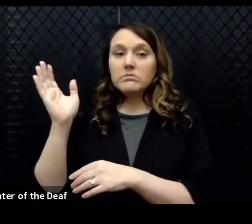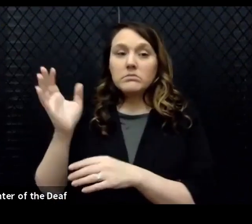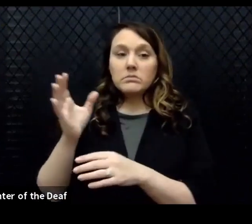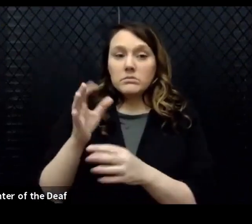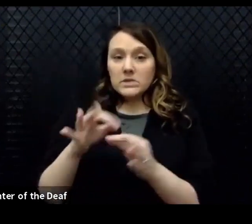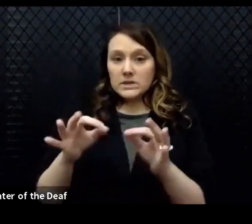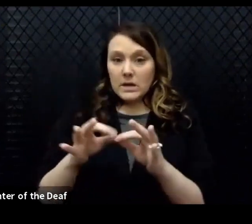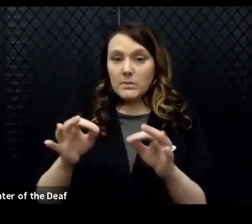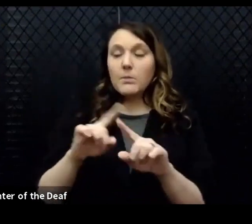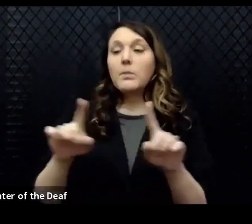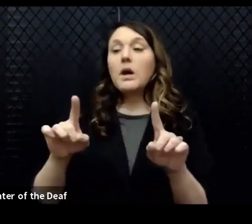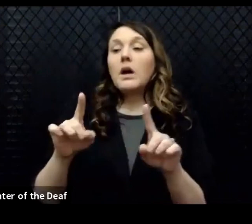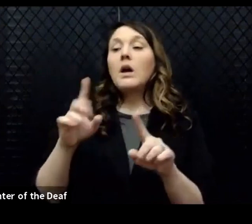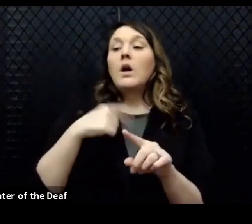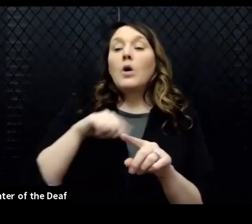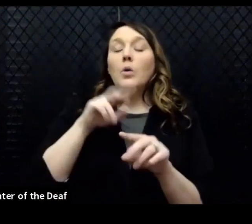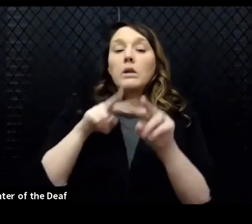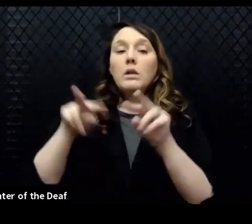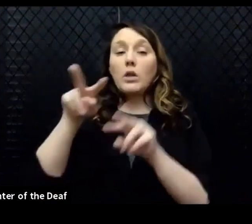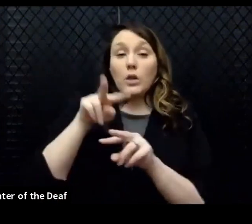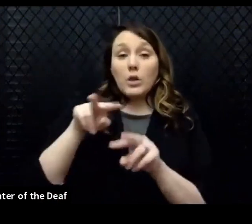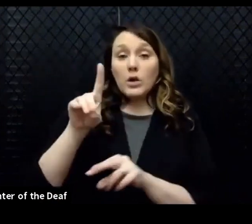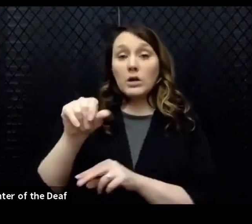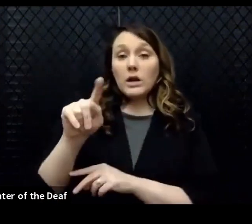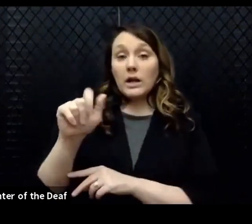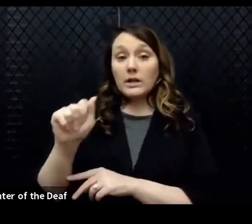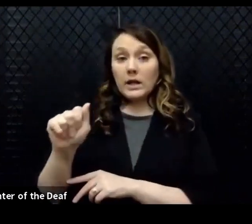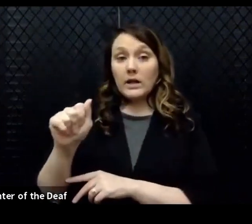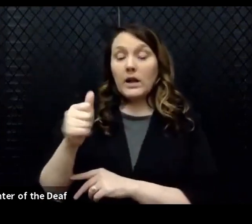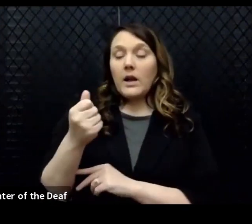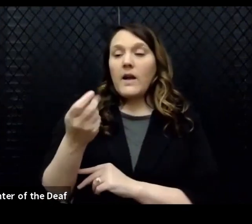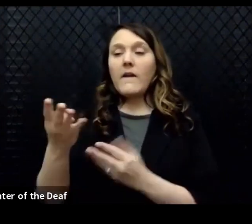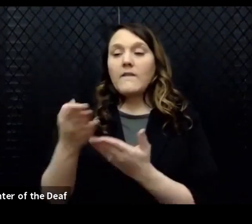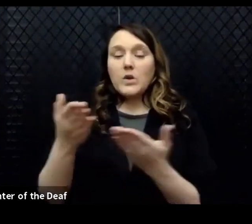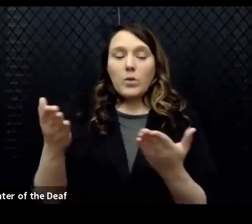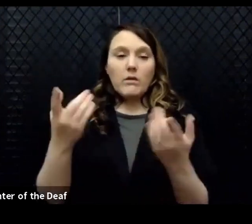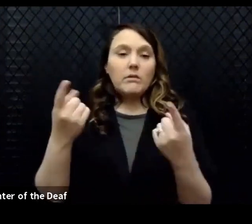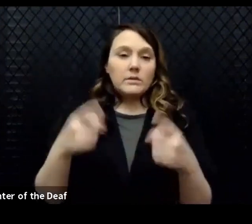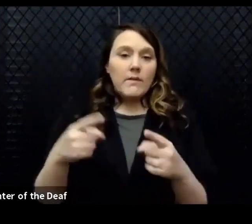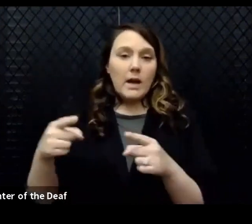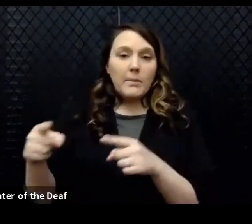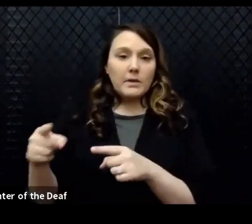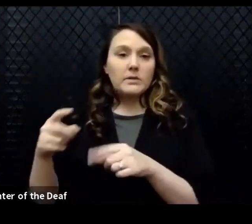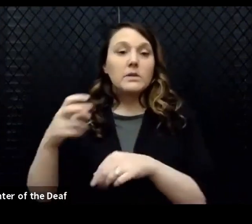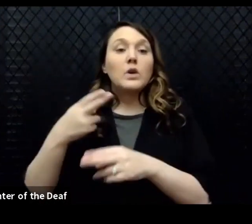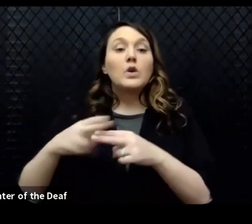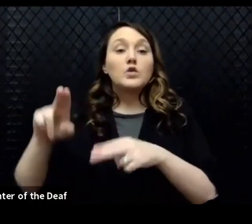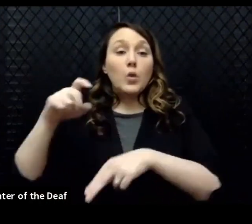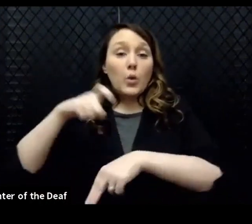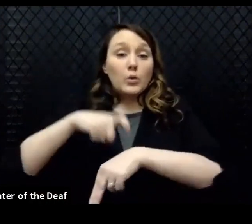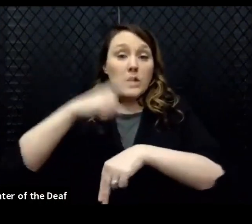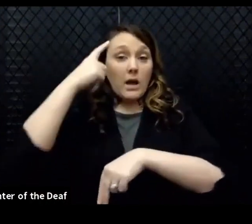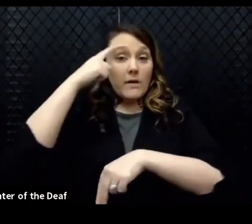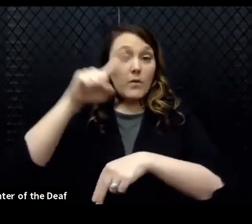look at the data, what we see is that a couple things have happened. The shorter time frame to get test results means that we